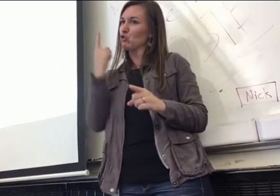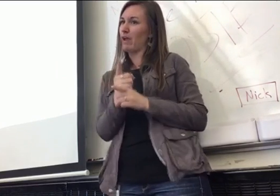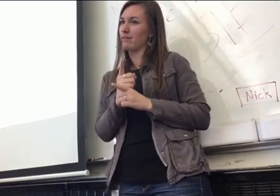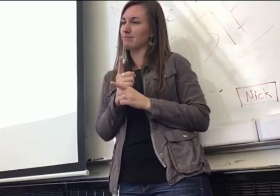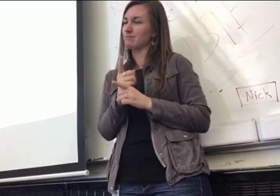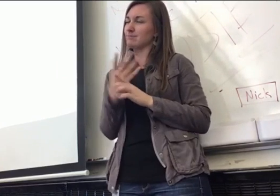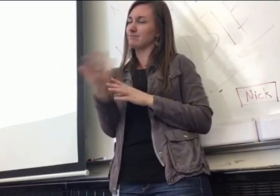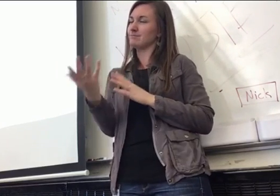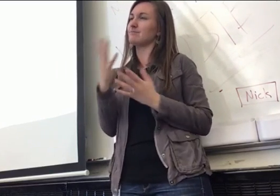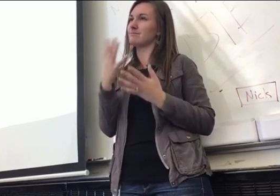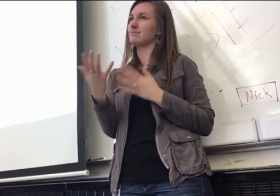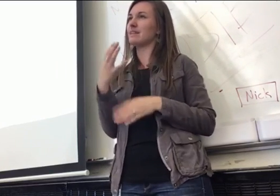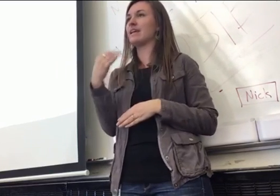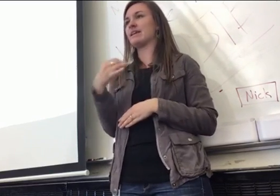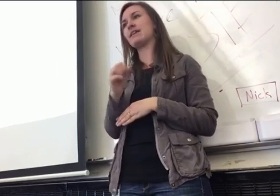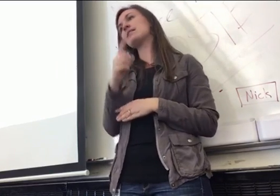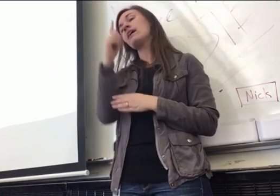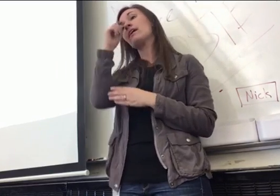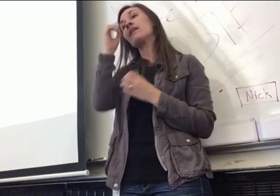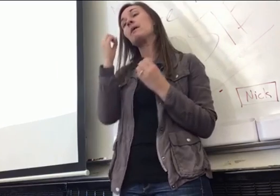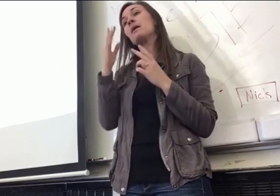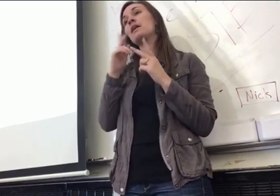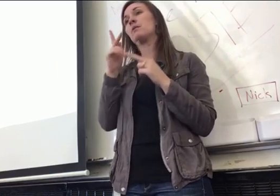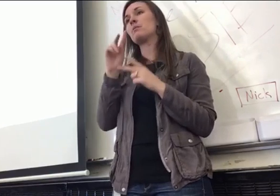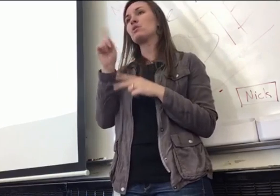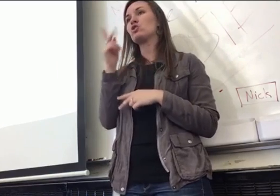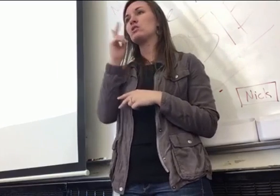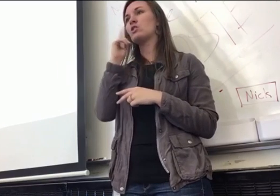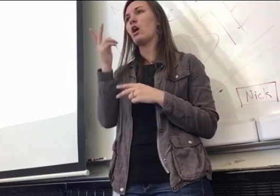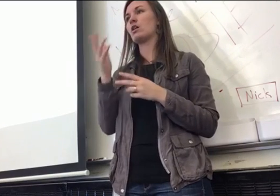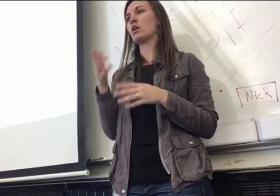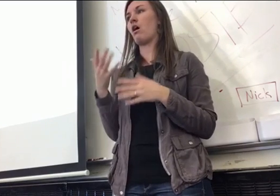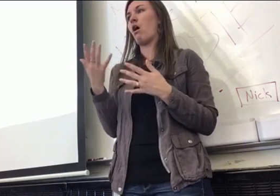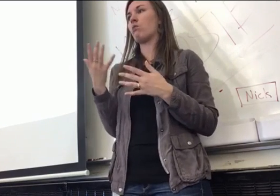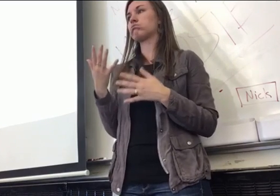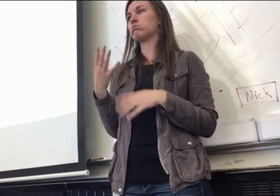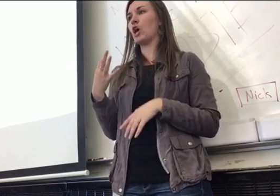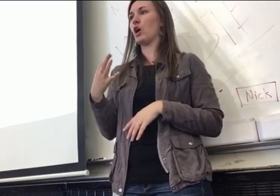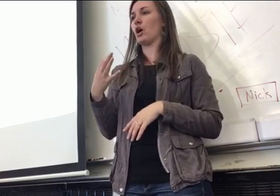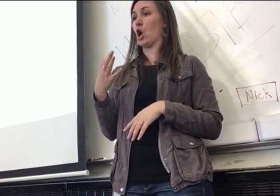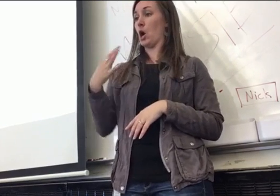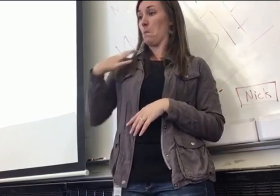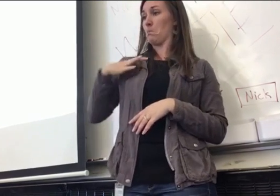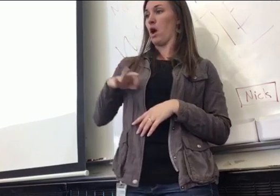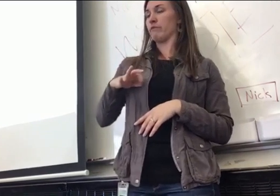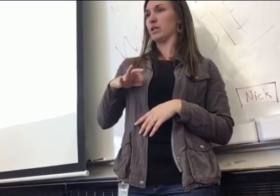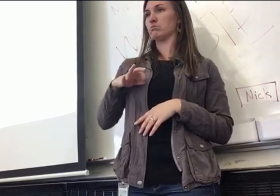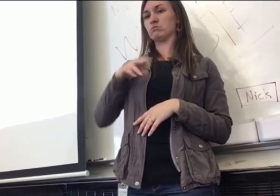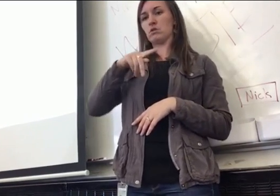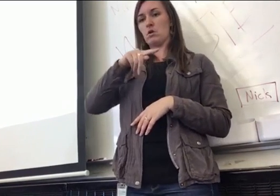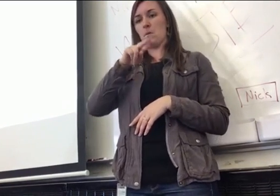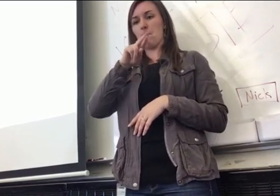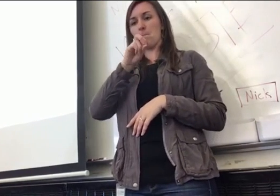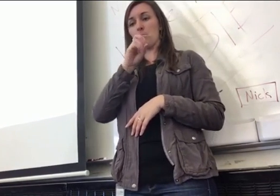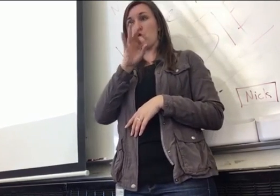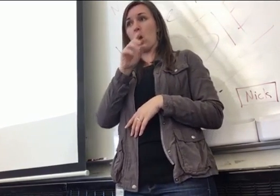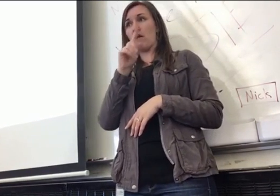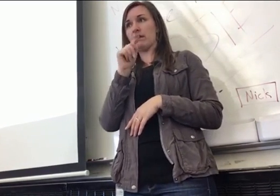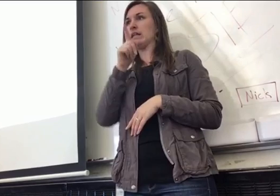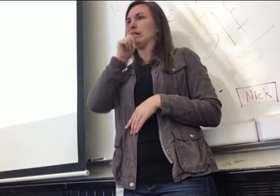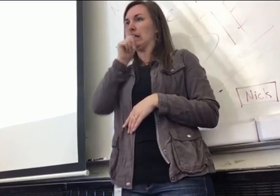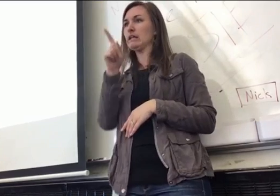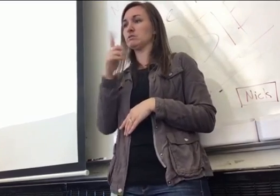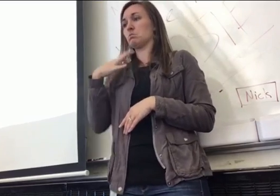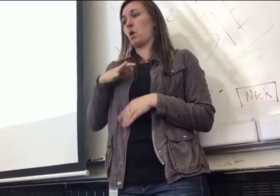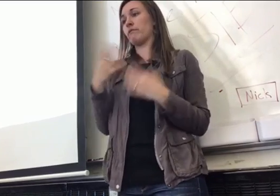Yes. I think a lot of people just saw this as a profit is a profit. But they didn't care about how much